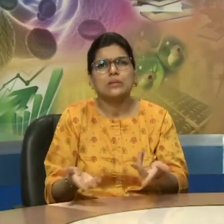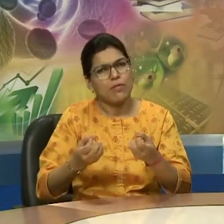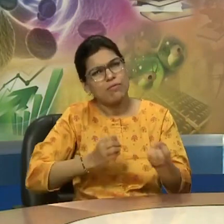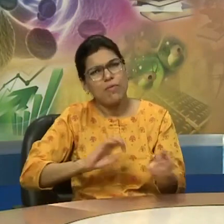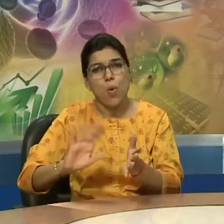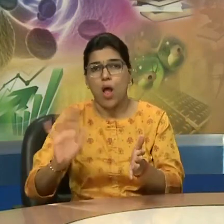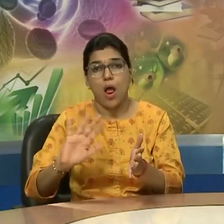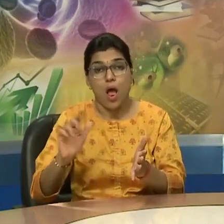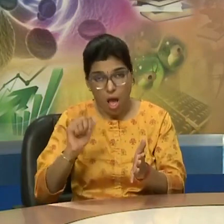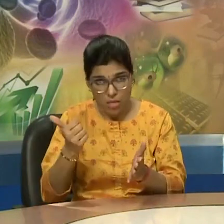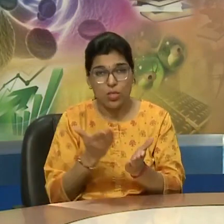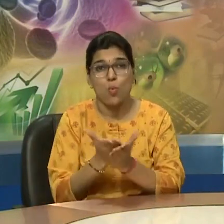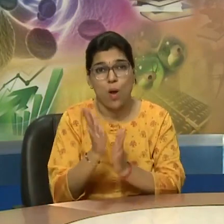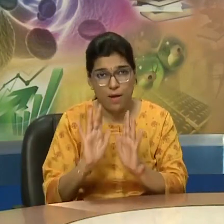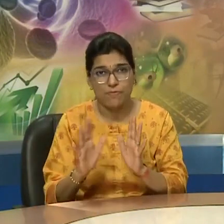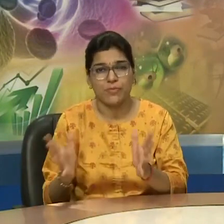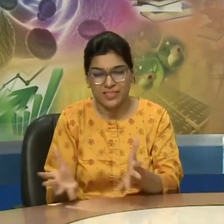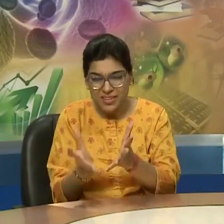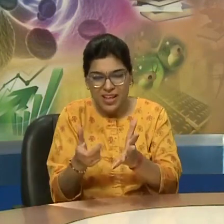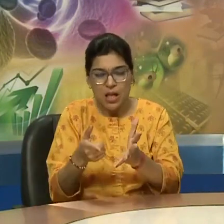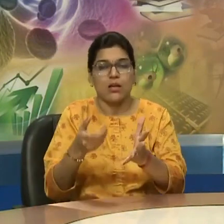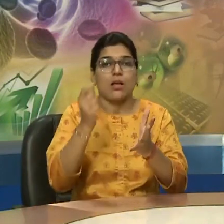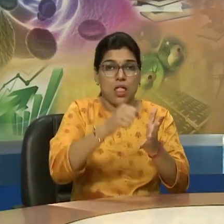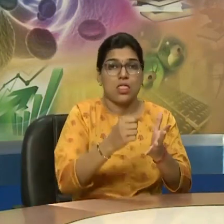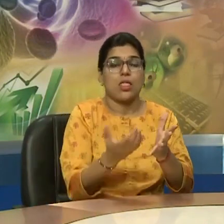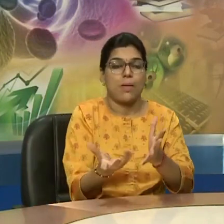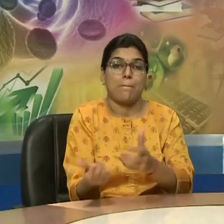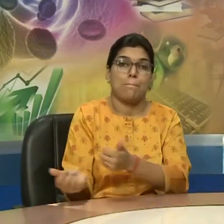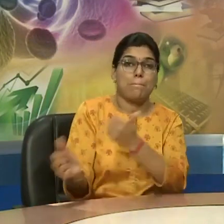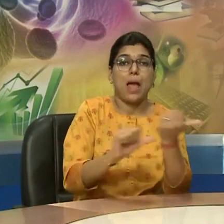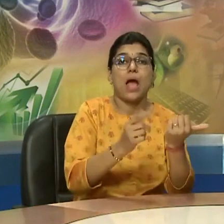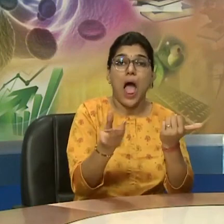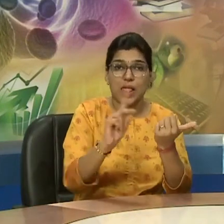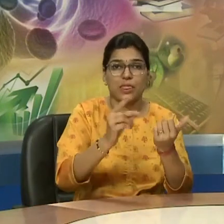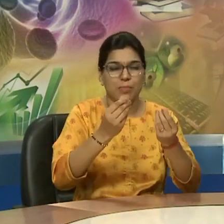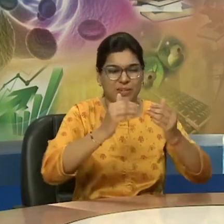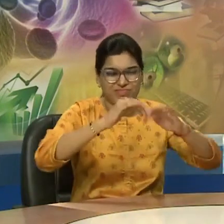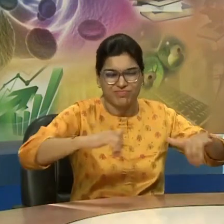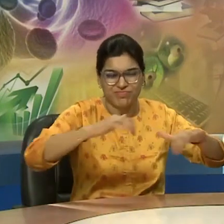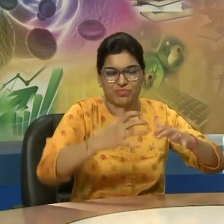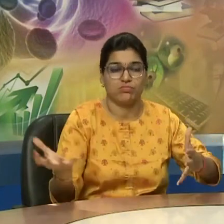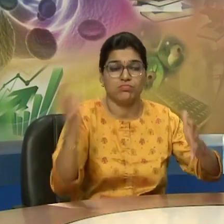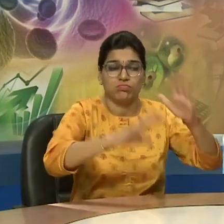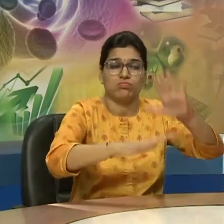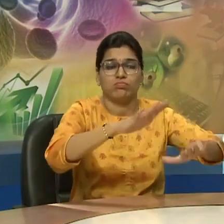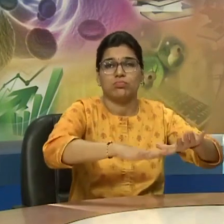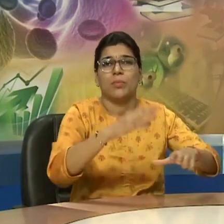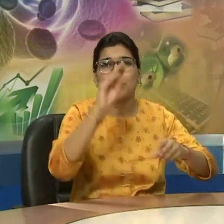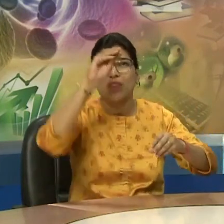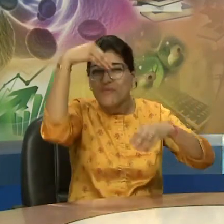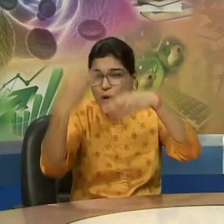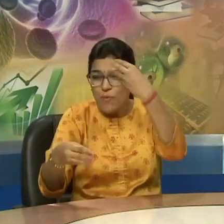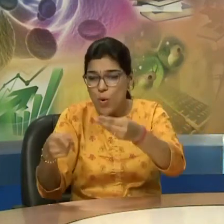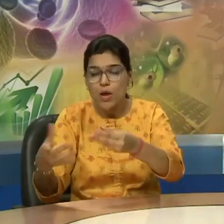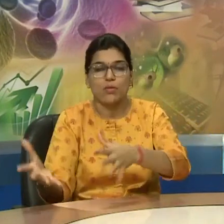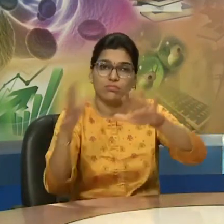The litter of its fallen leaf is rich in organic content and